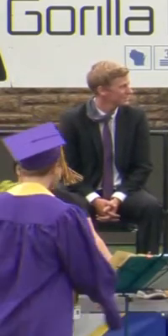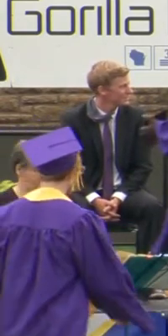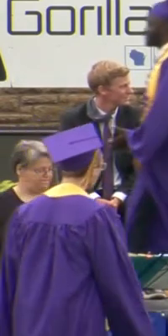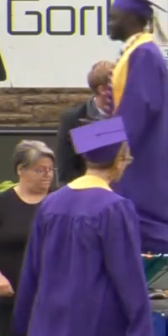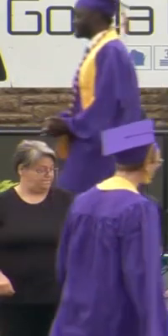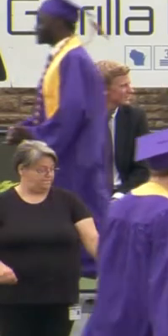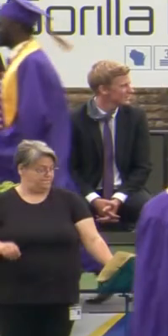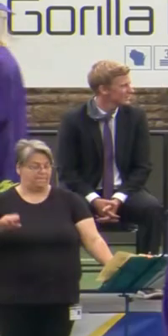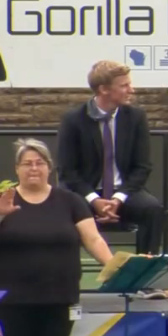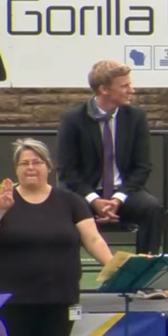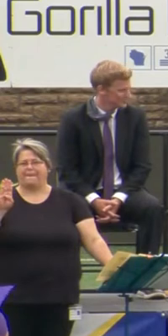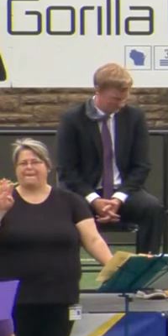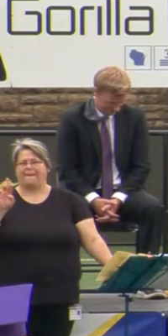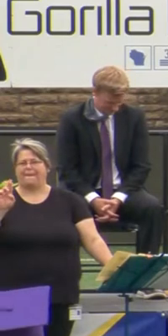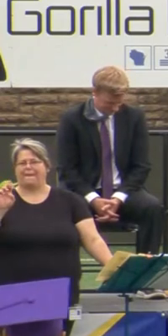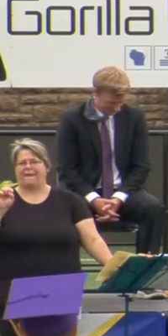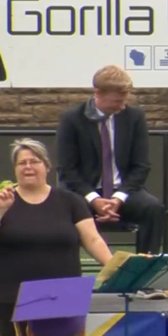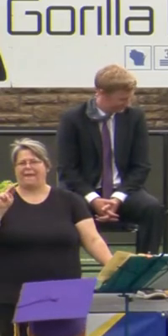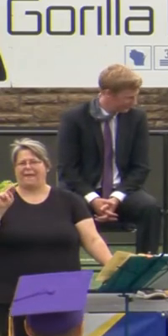Brandon Warner.